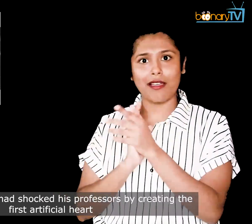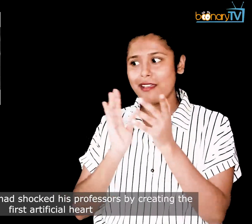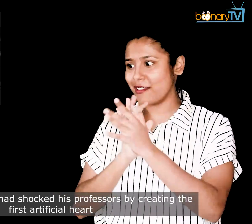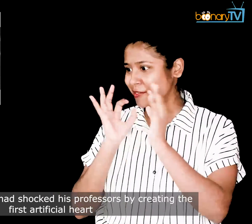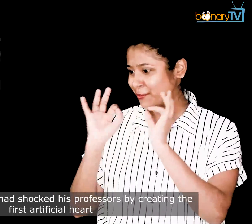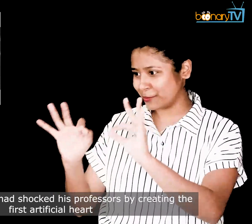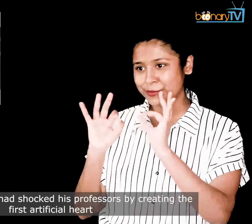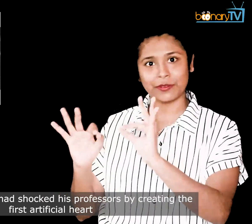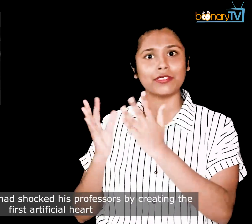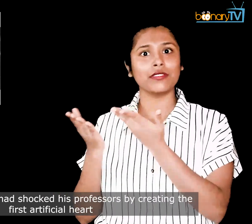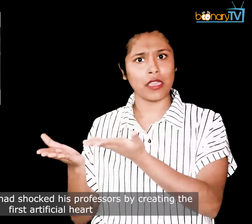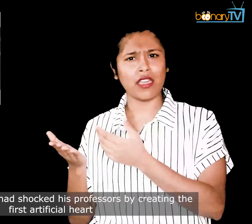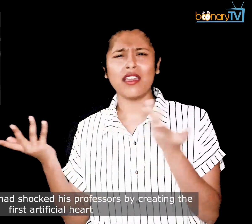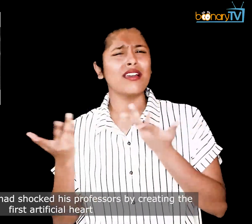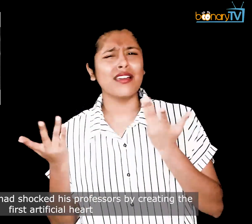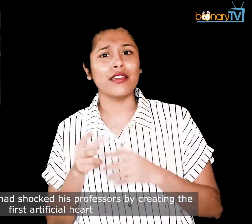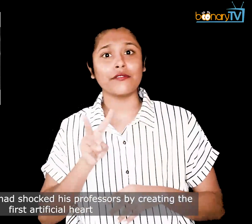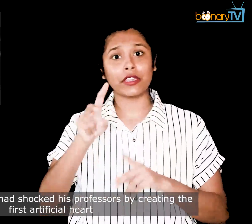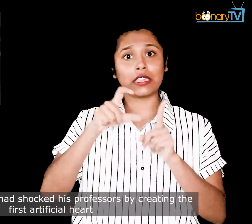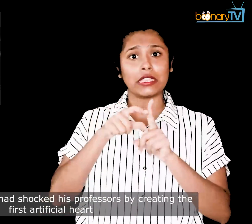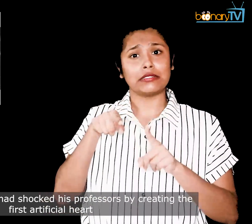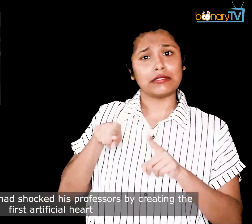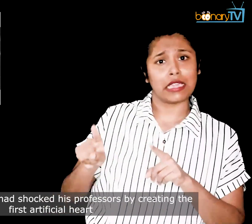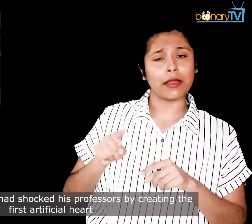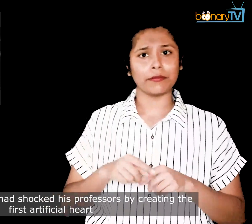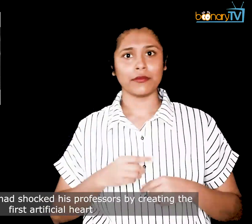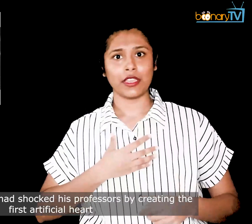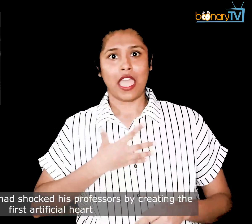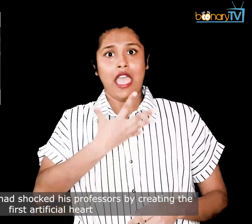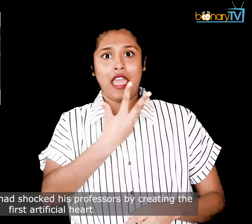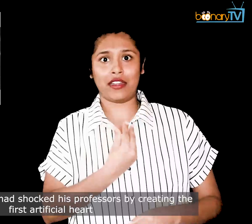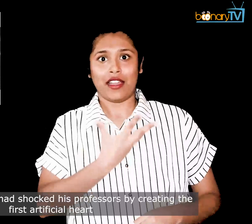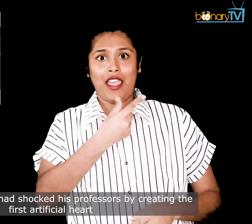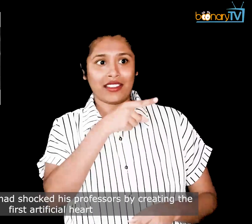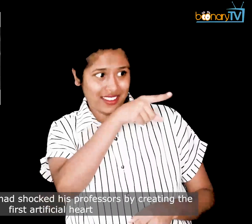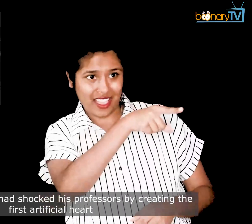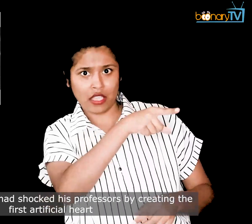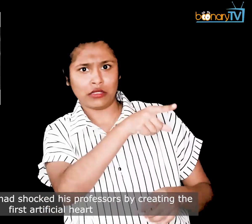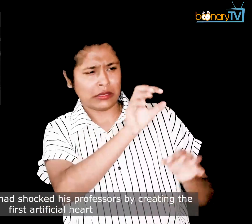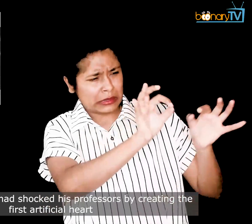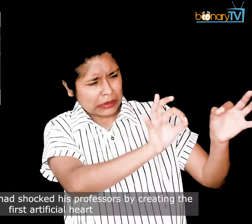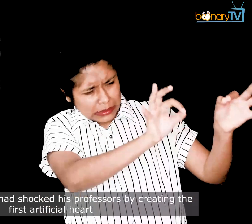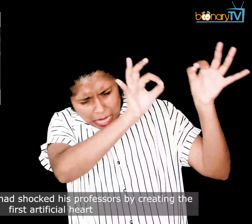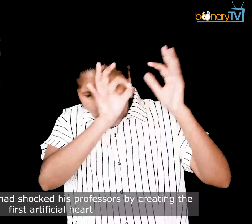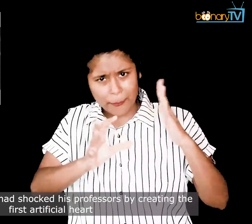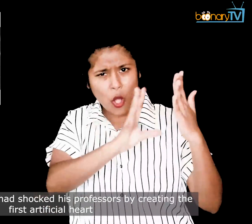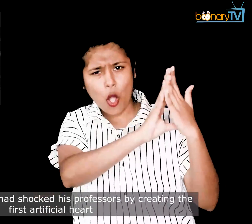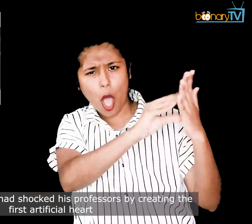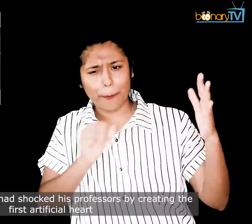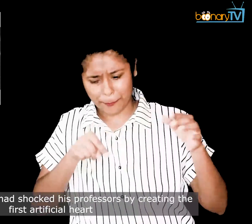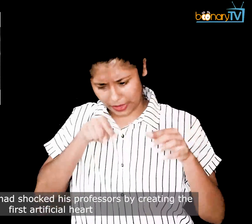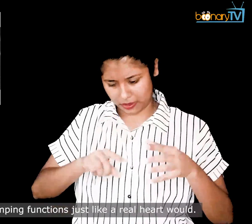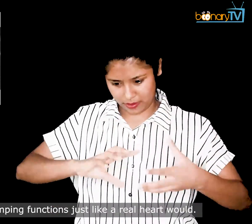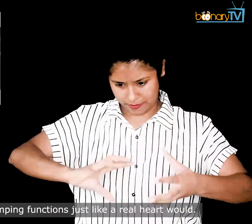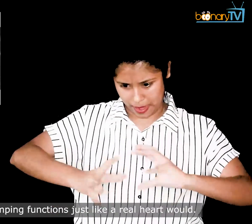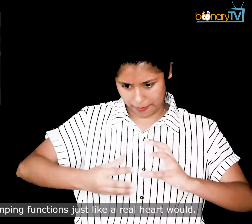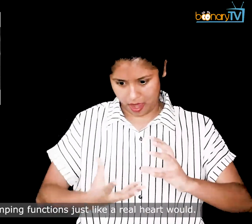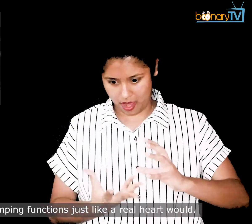by creating the first artificial heart which performed